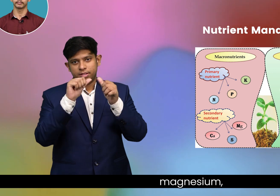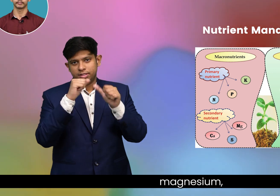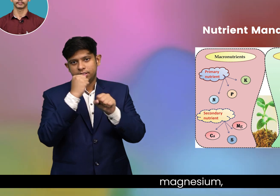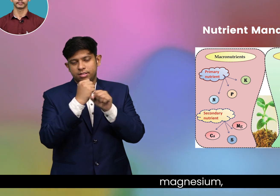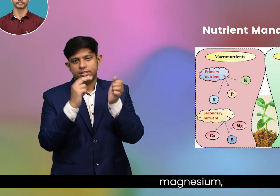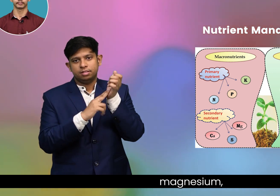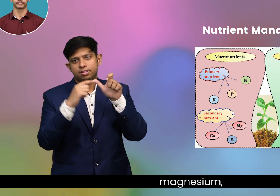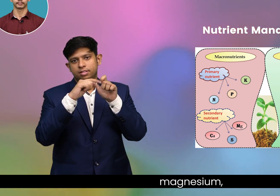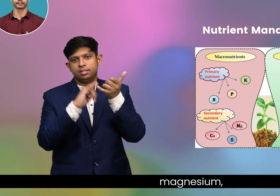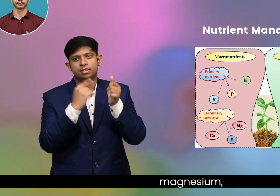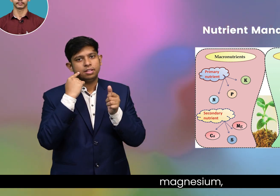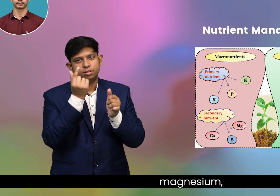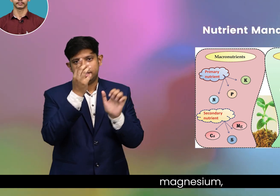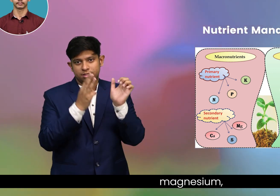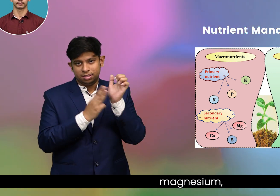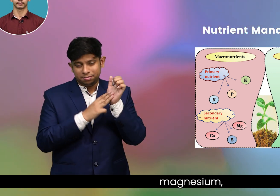magnesium,